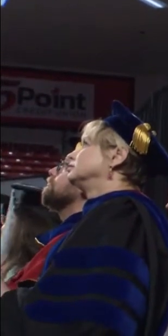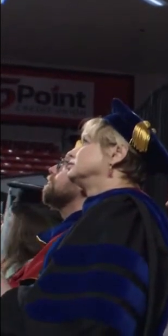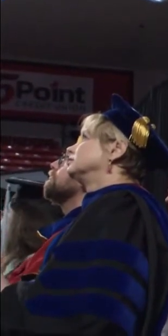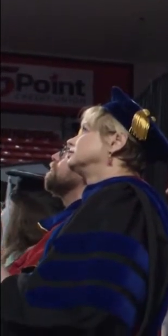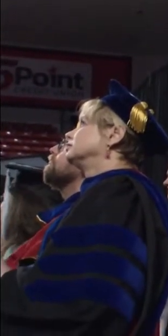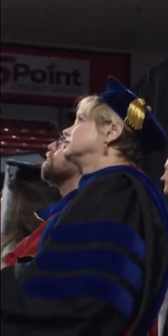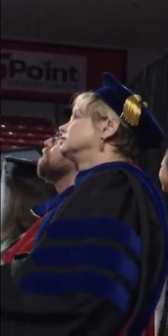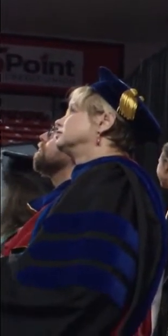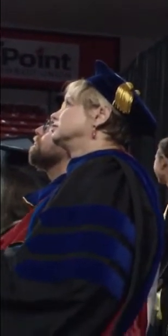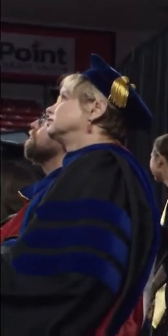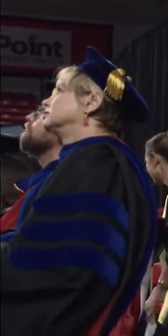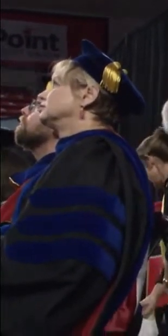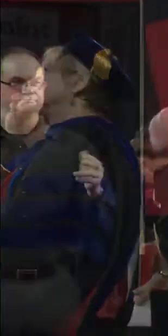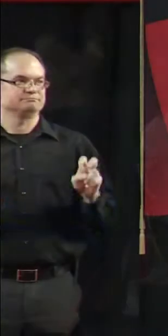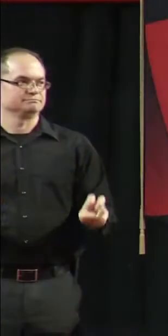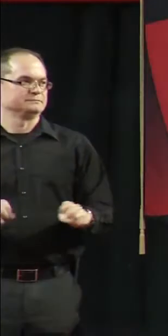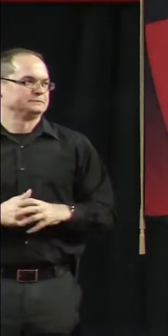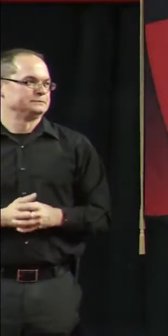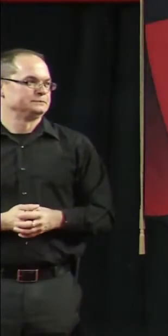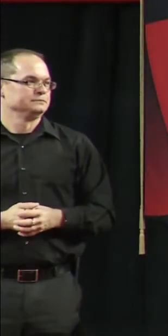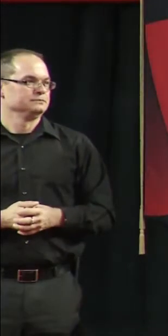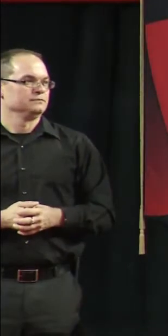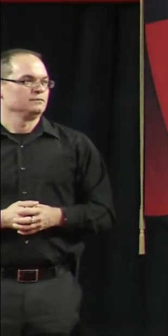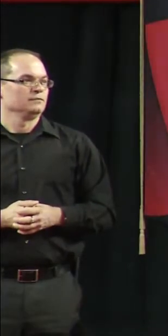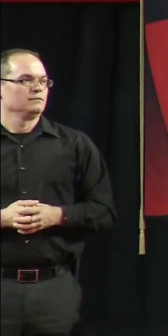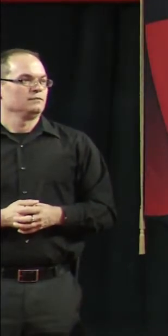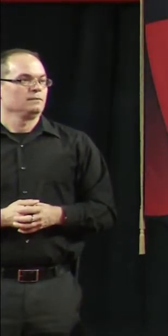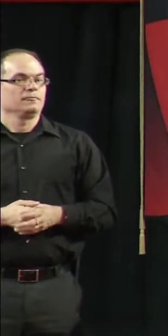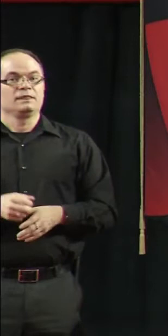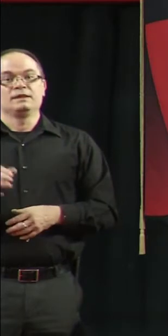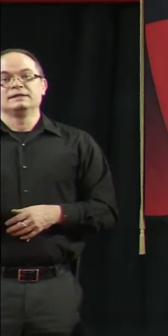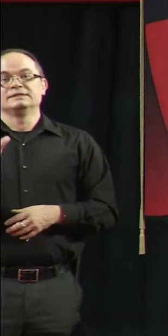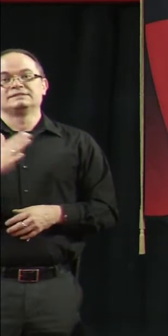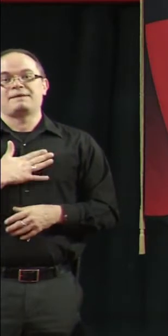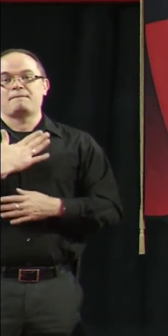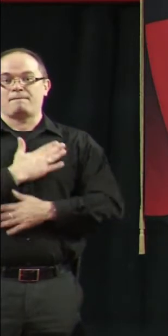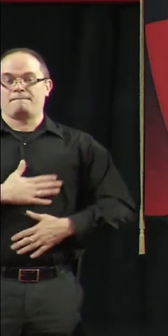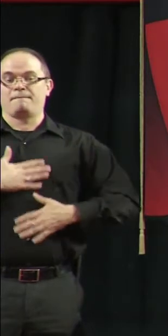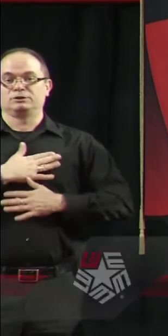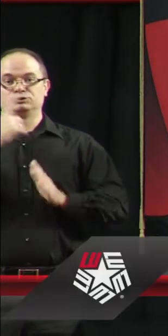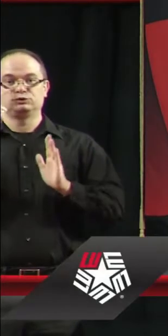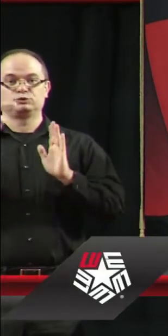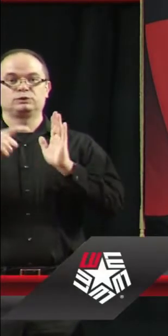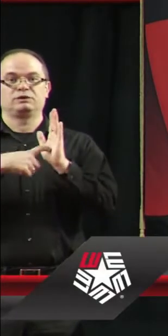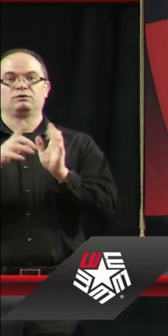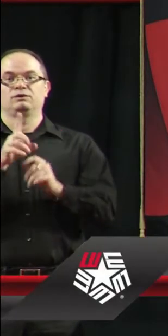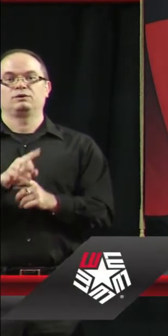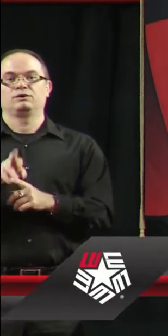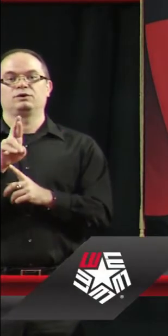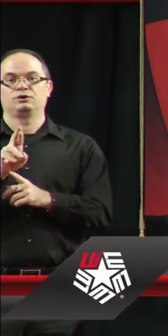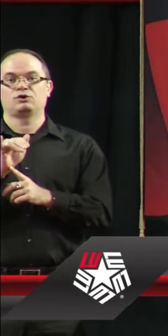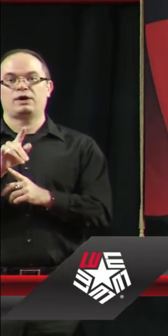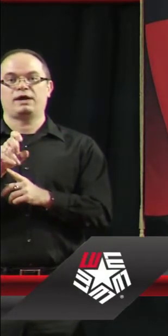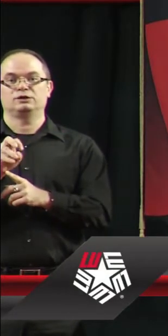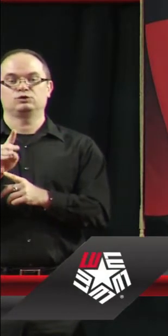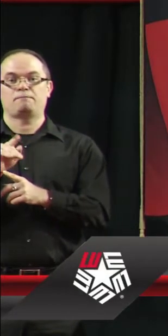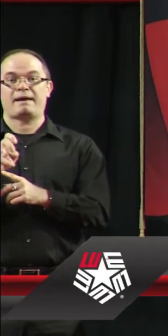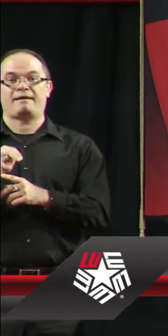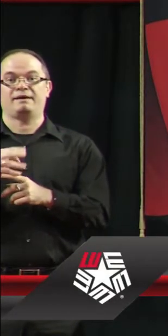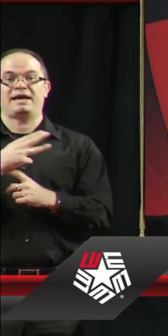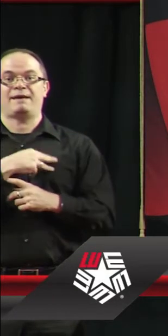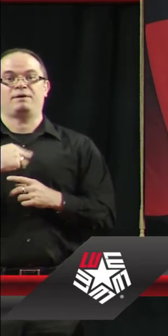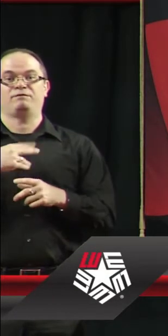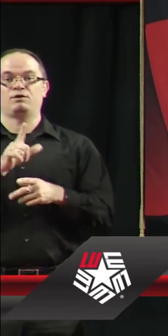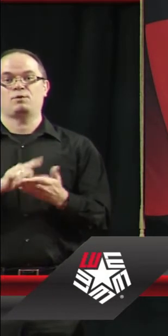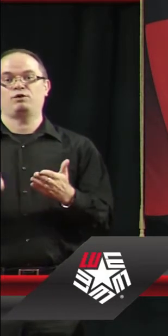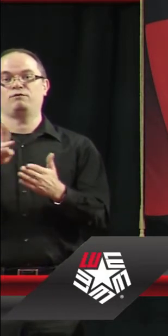Row 3 may be seated. It is likewise my pleasure to recognize Dr. Andrew McMahon and members of the